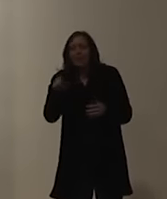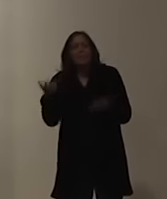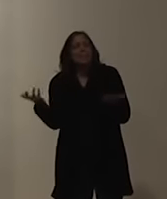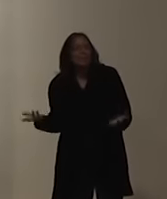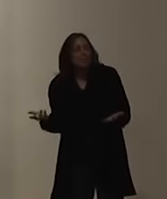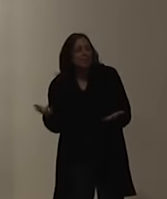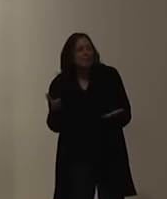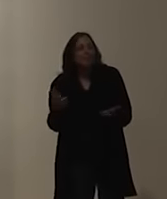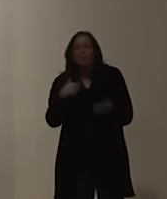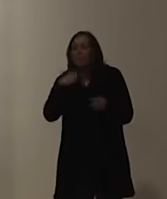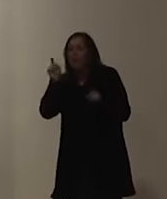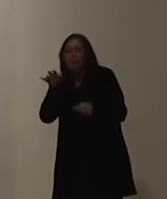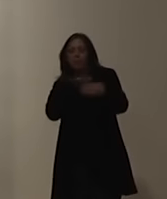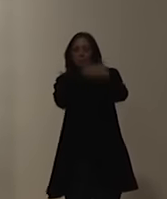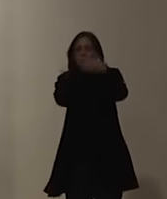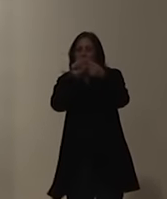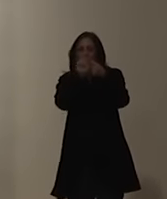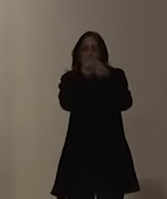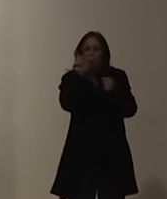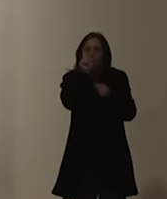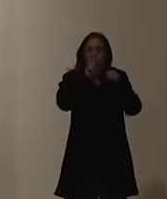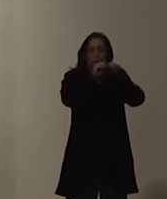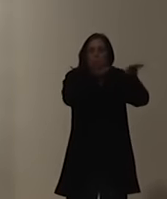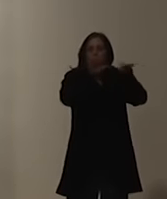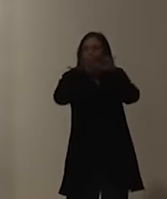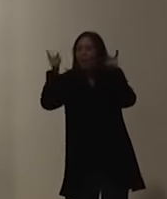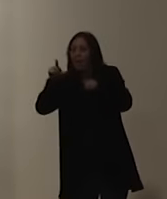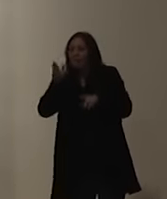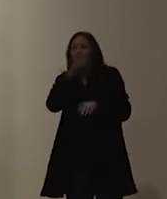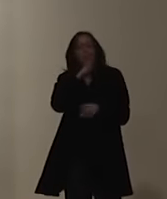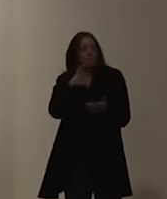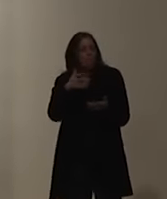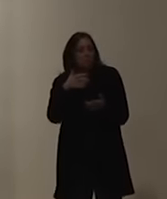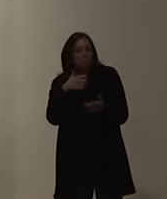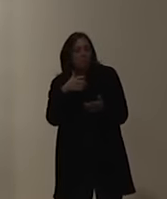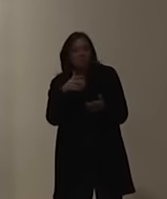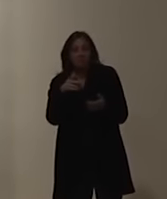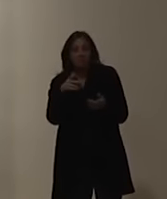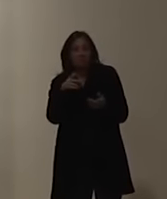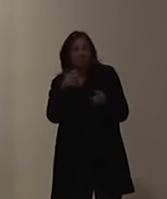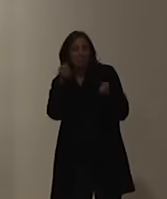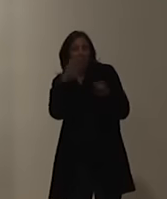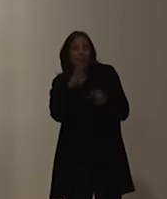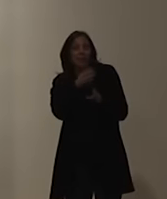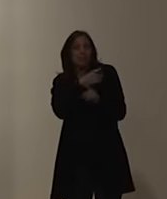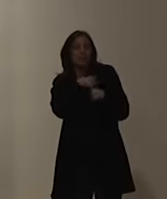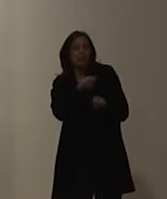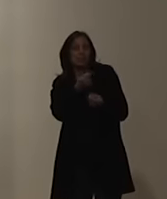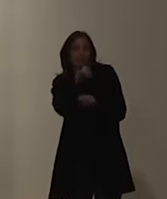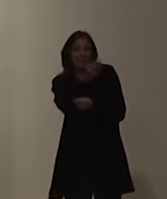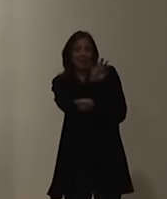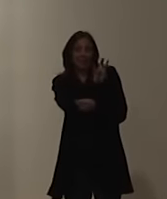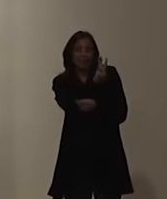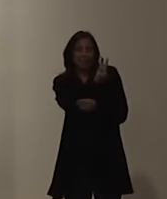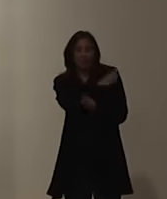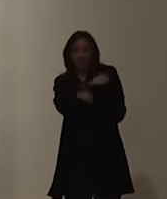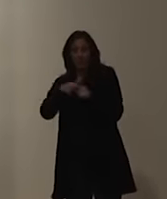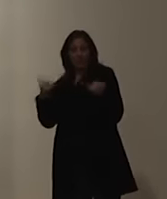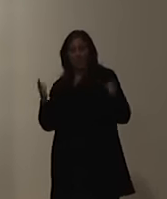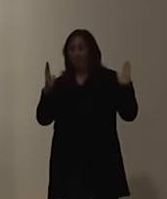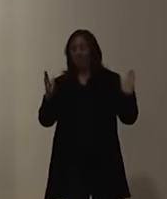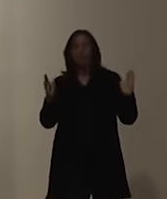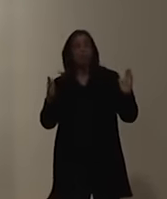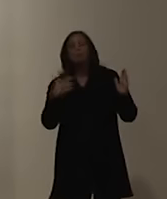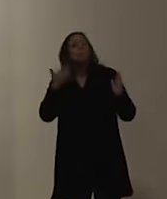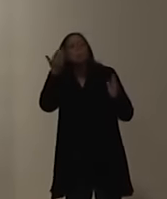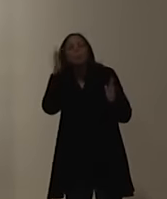course of the last, whatever, millennium, including the last, since 1976. And we don't know how many people were